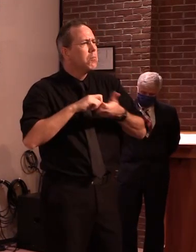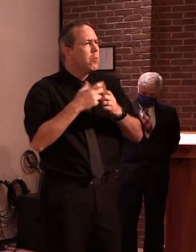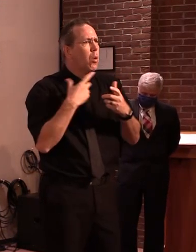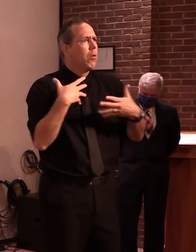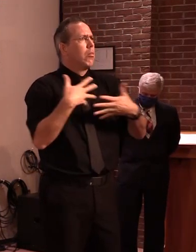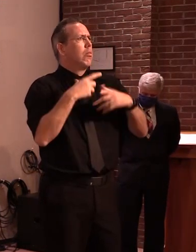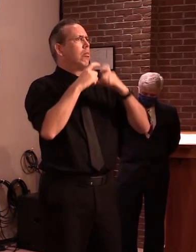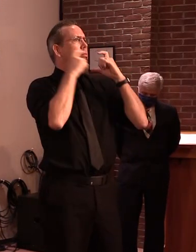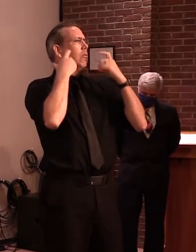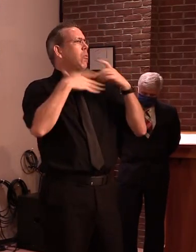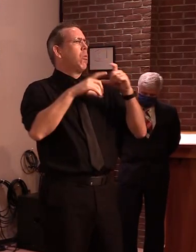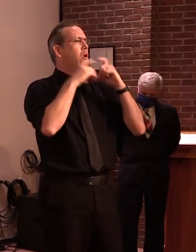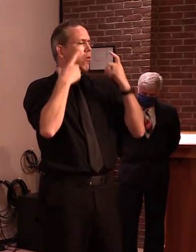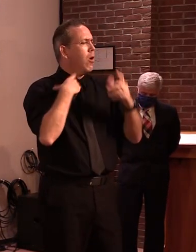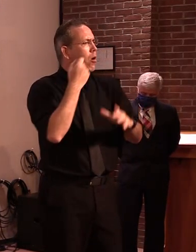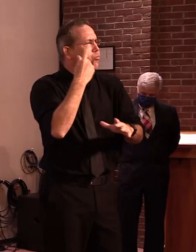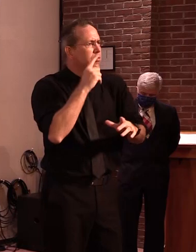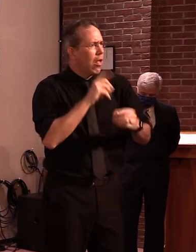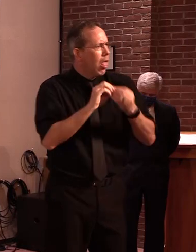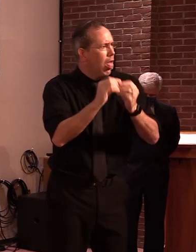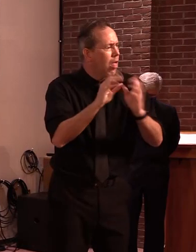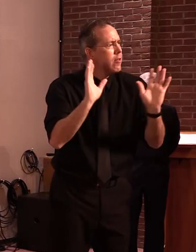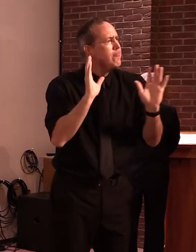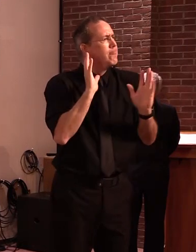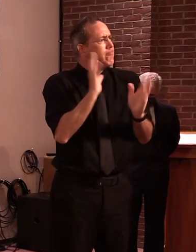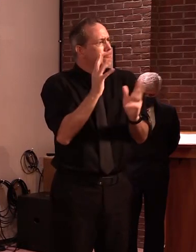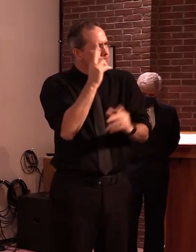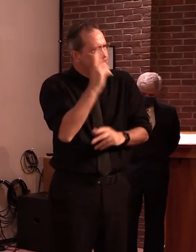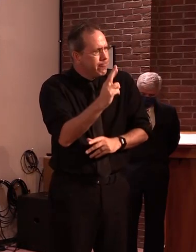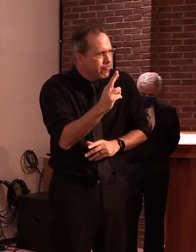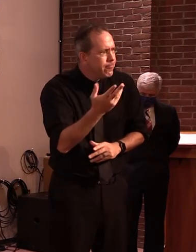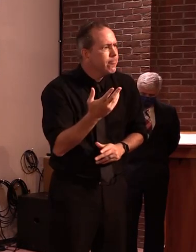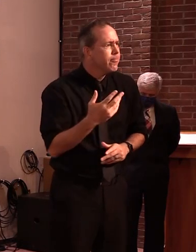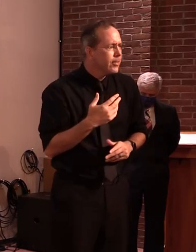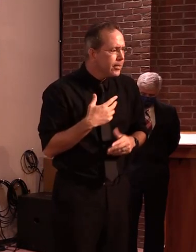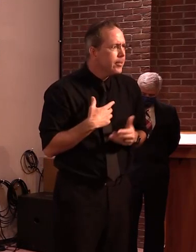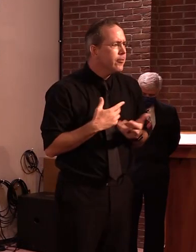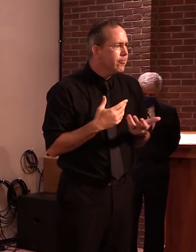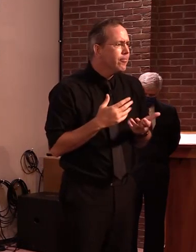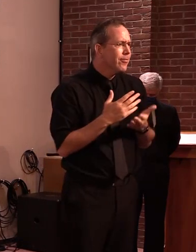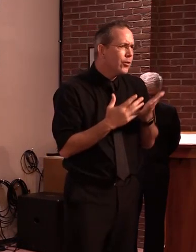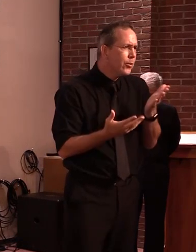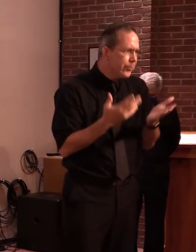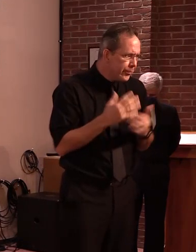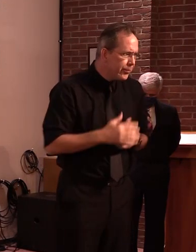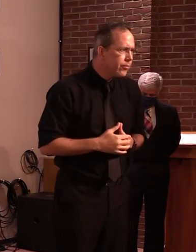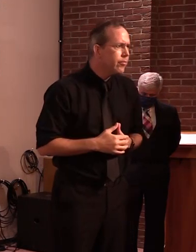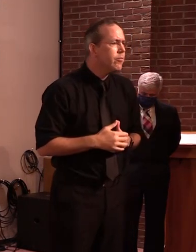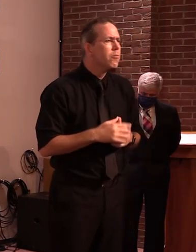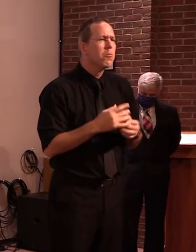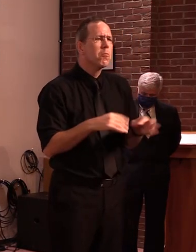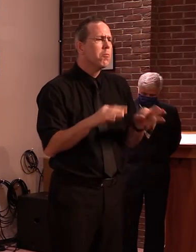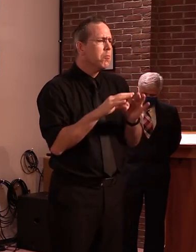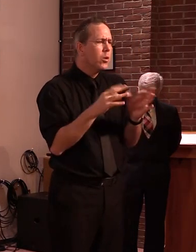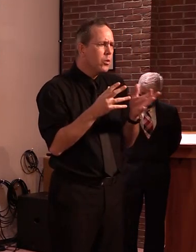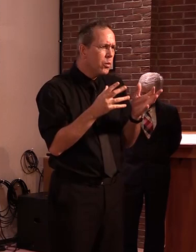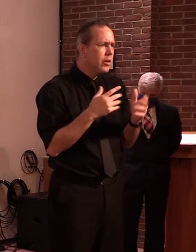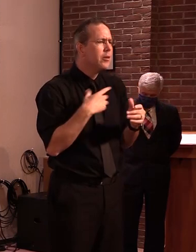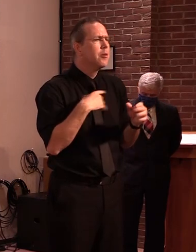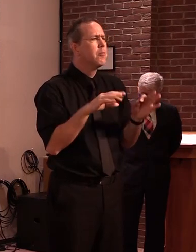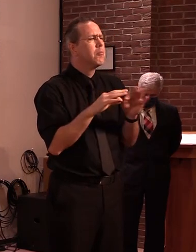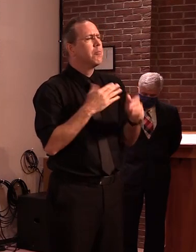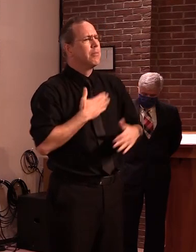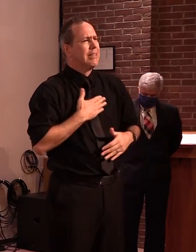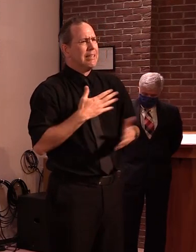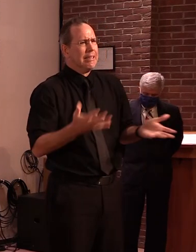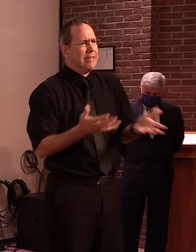whether it's to the portal or elsewhere. Really, the main message is that wearing a mask is